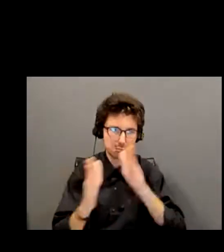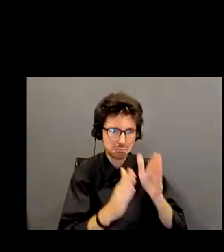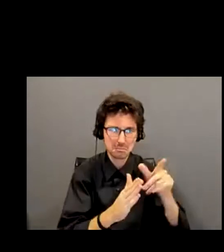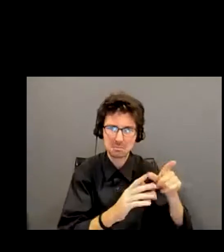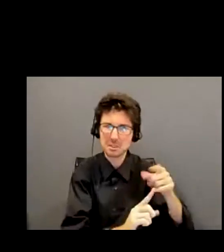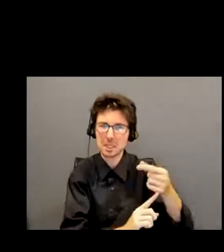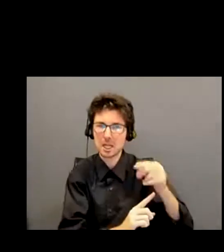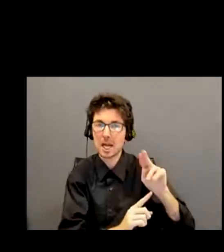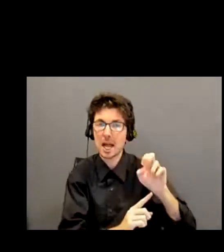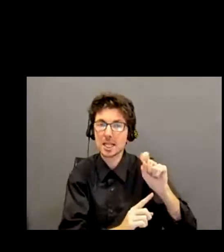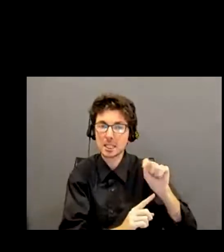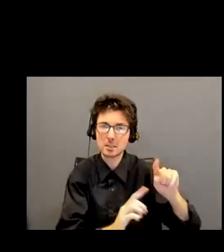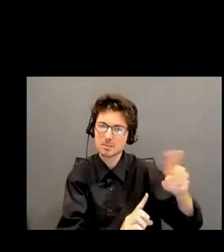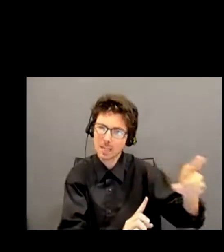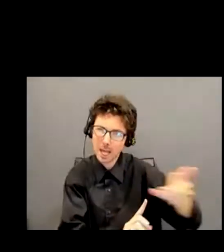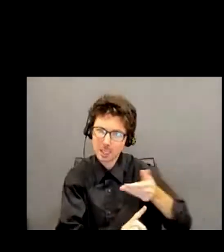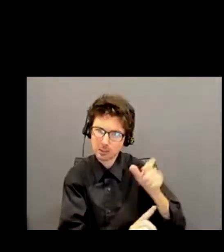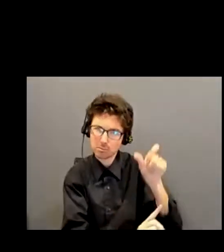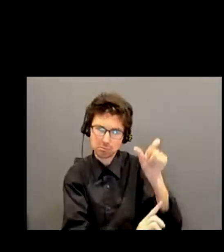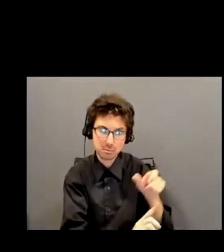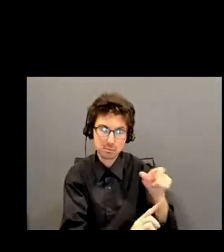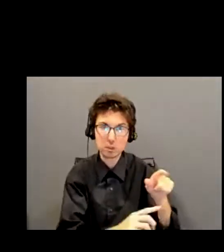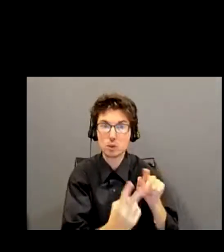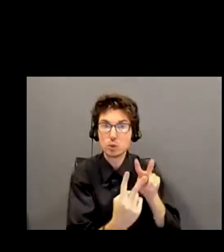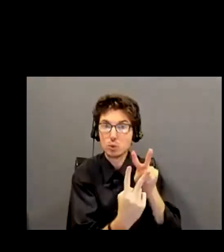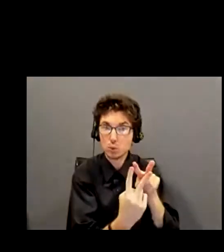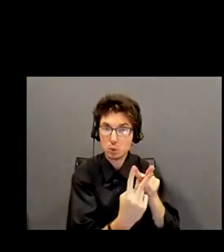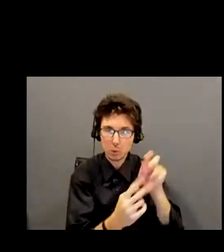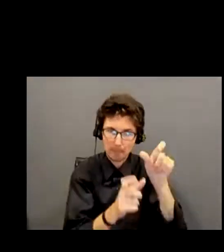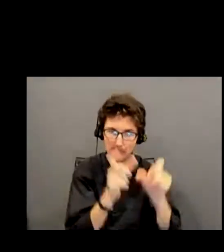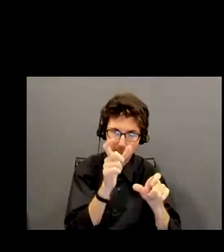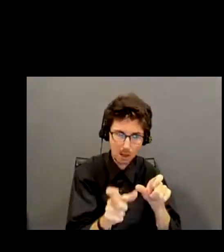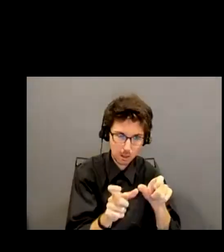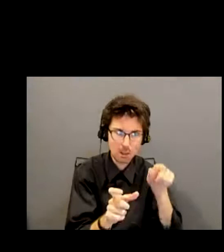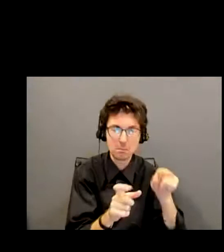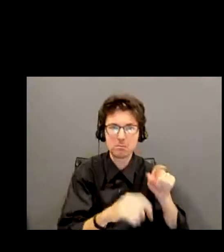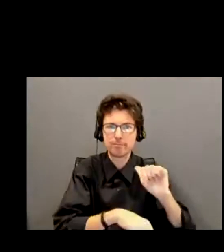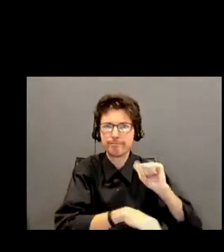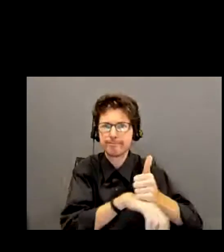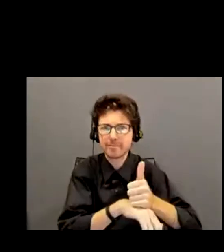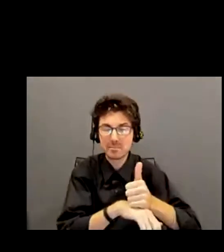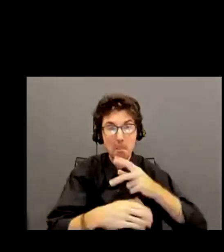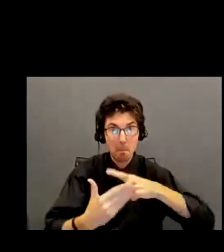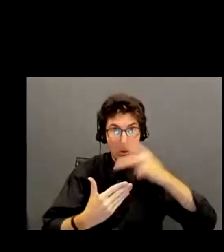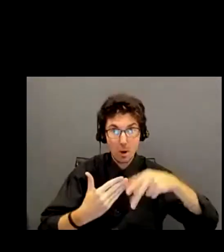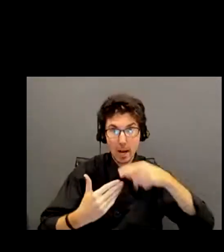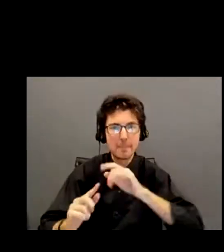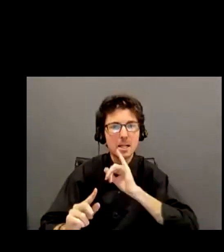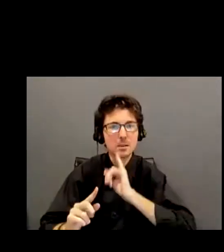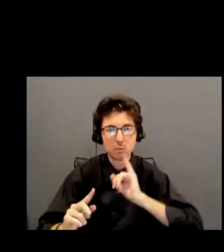Our next guest are two incredible young people who established a new program in Israel,